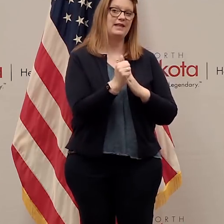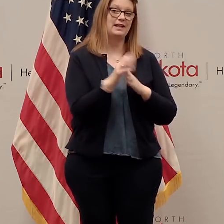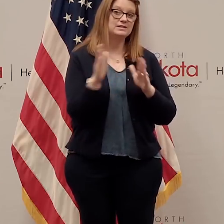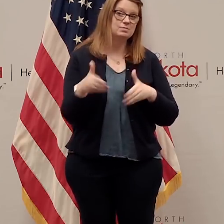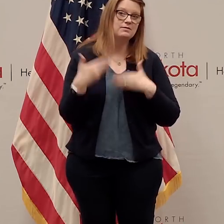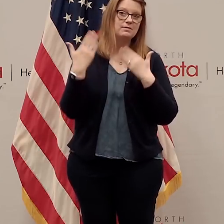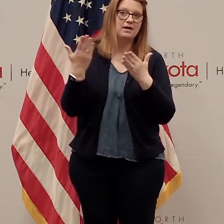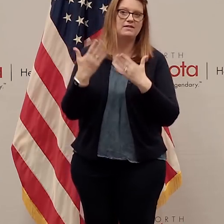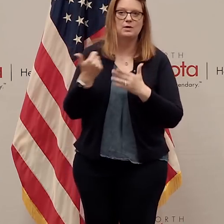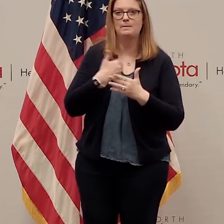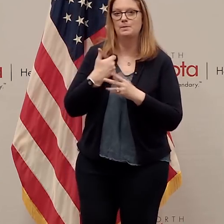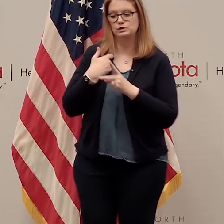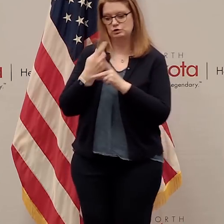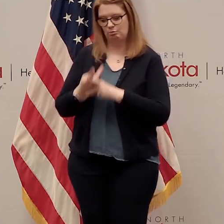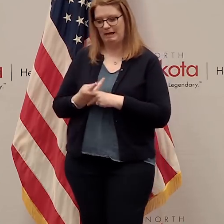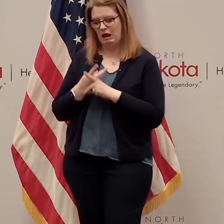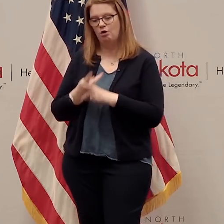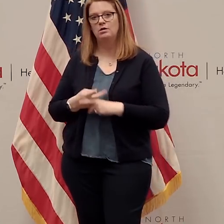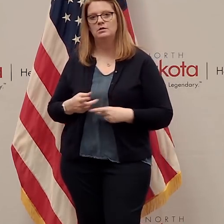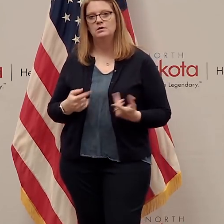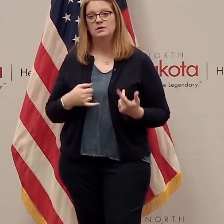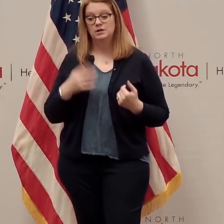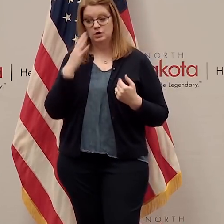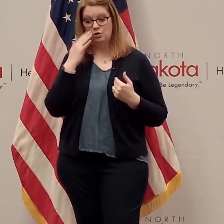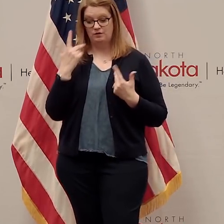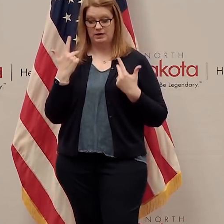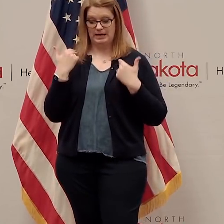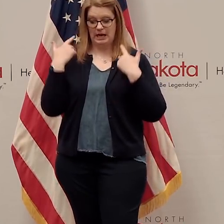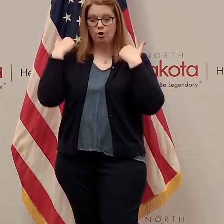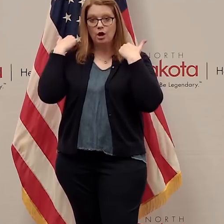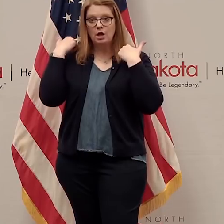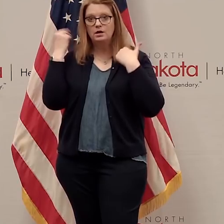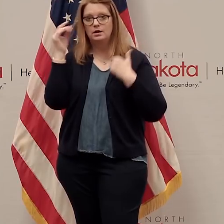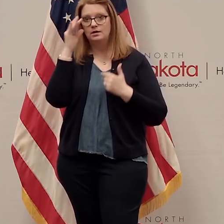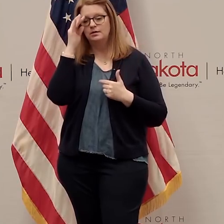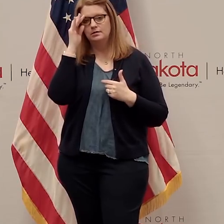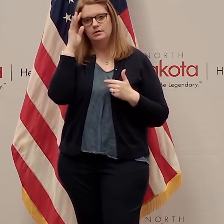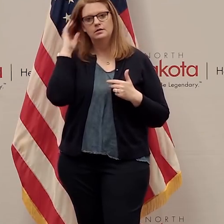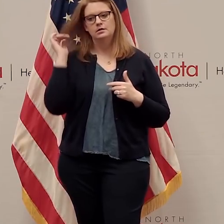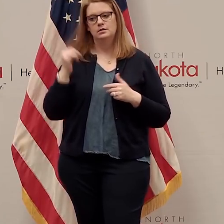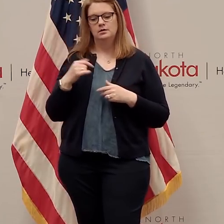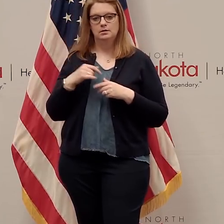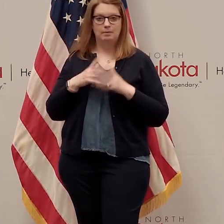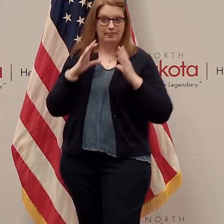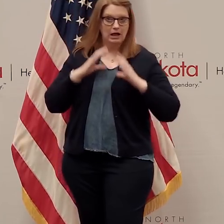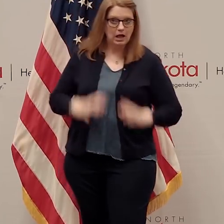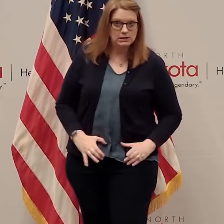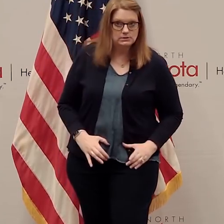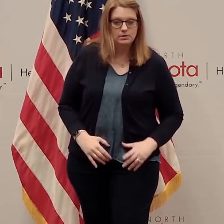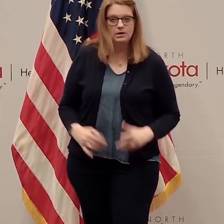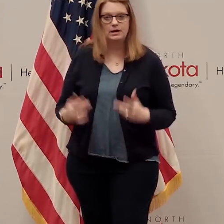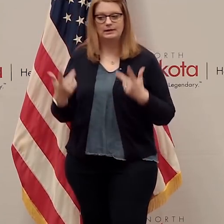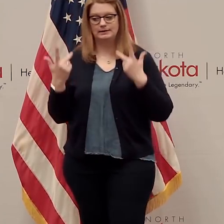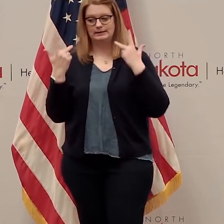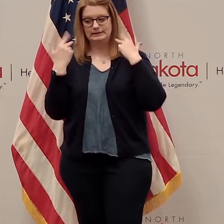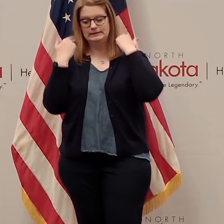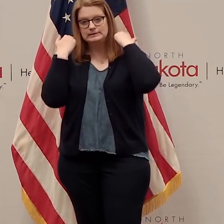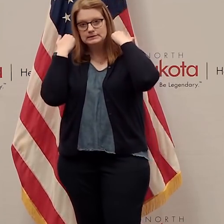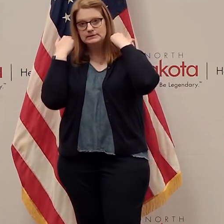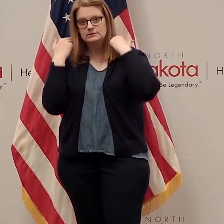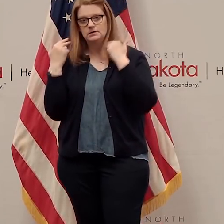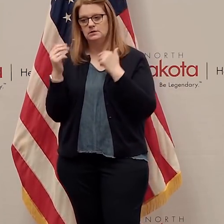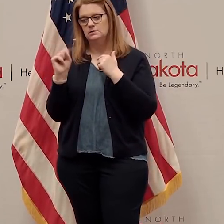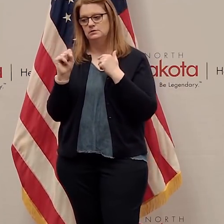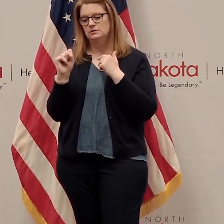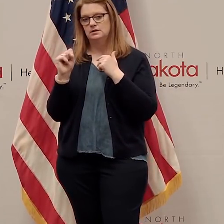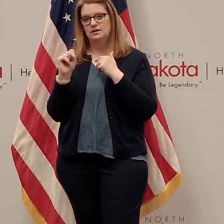care businesses, we are recommending, you know, if you're getting a haircut, that certainly both the customer and the you